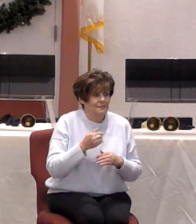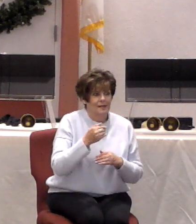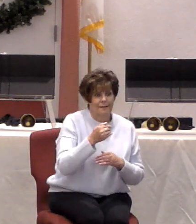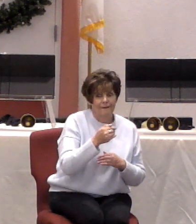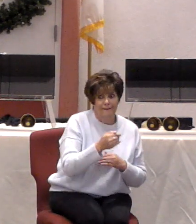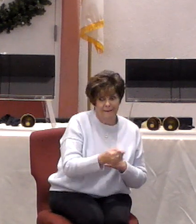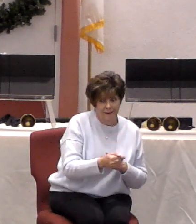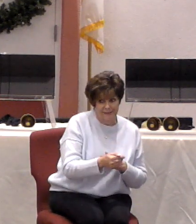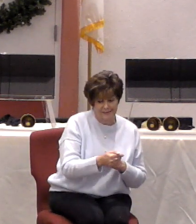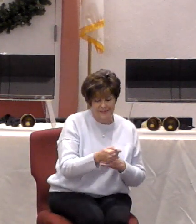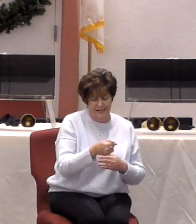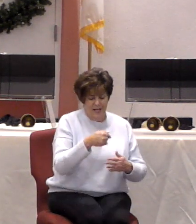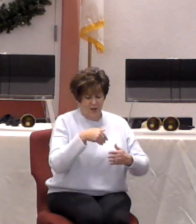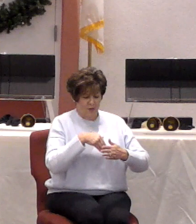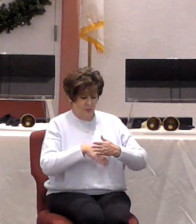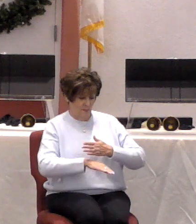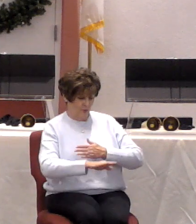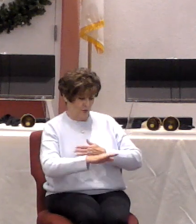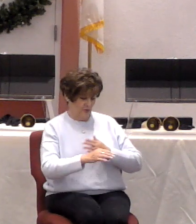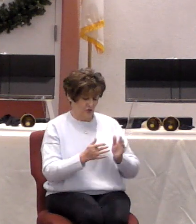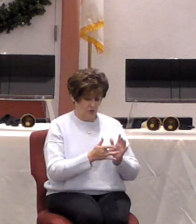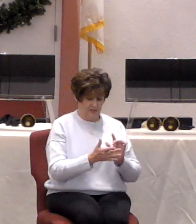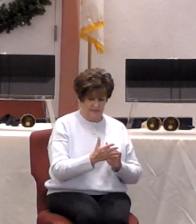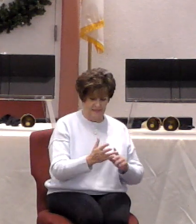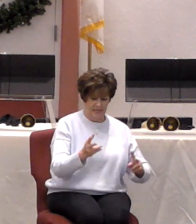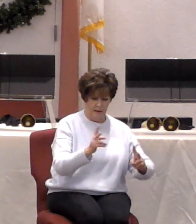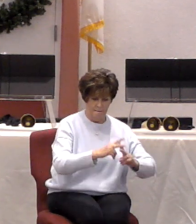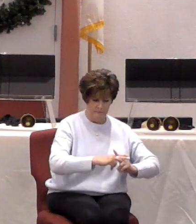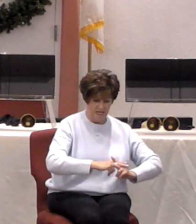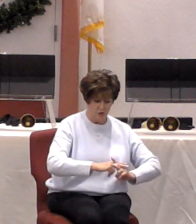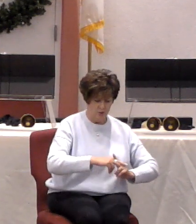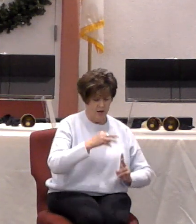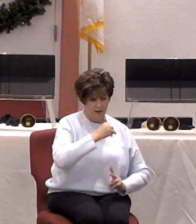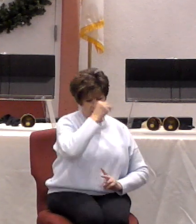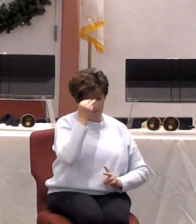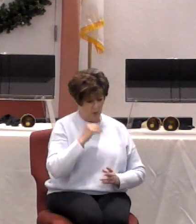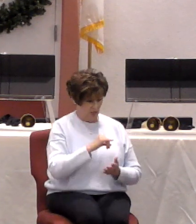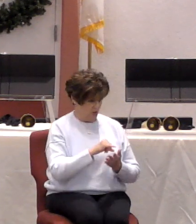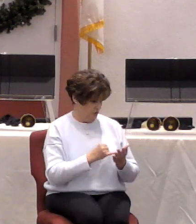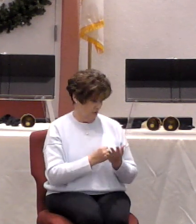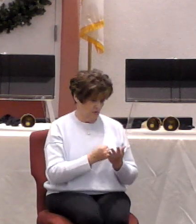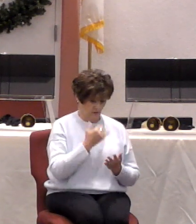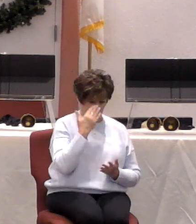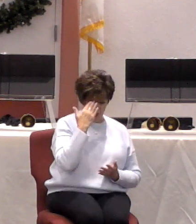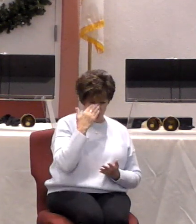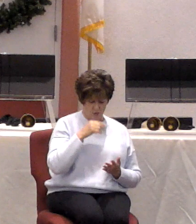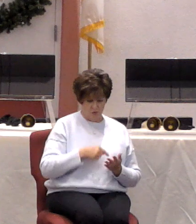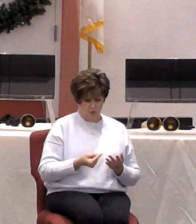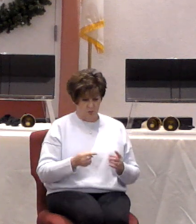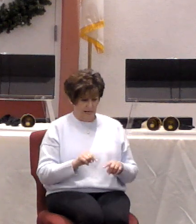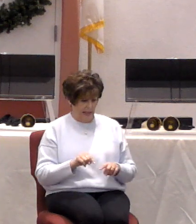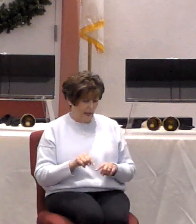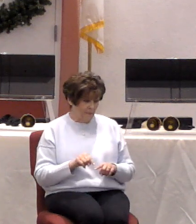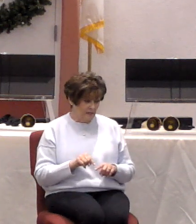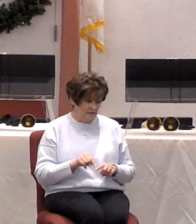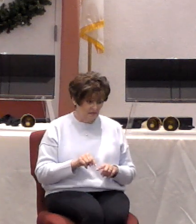The birth has occurred. Jesus is in the manger. Mary and Joseph are aware of what's happened because they've had it all revealed to them. Maybe not